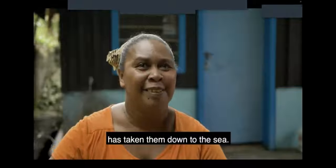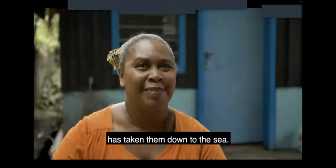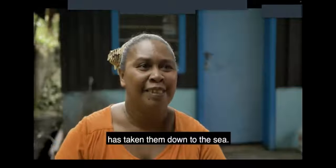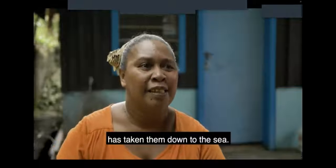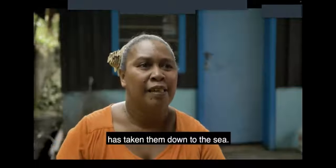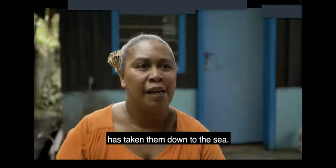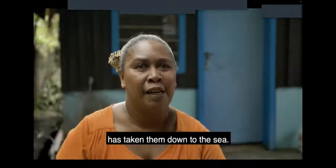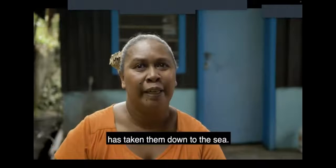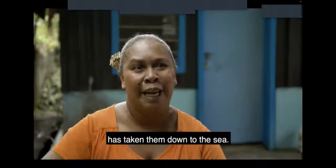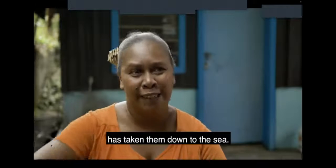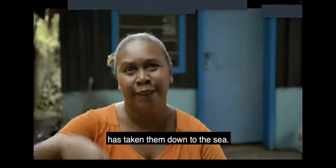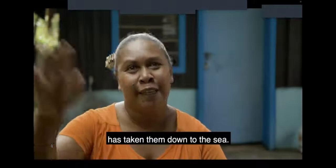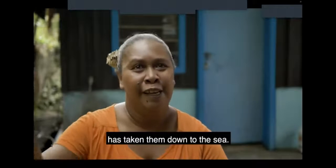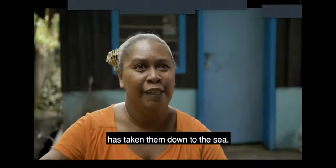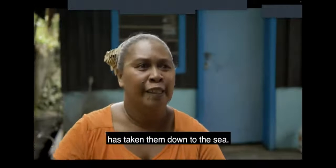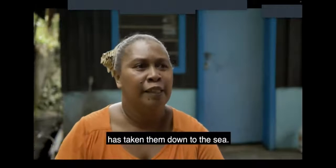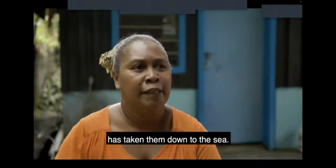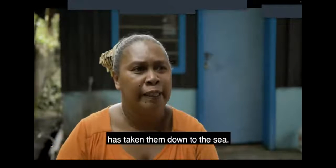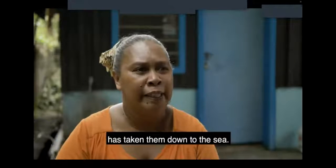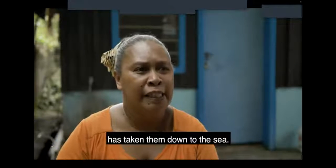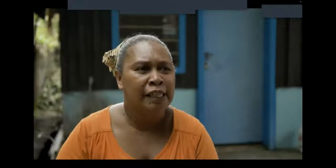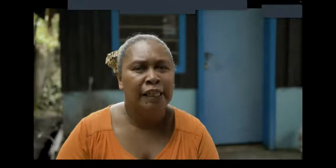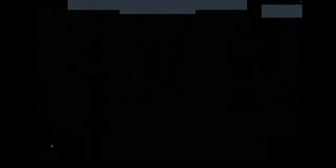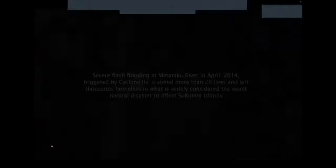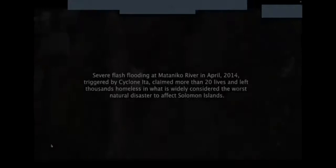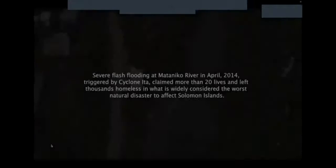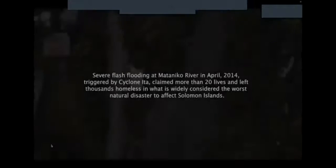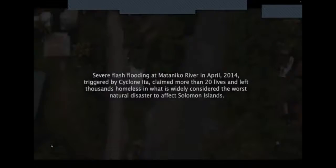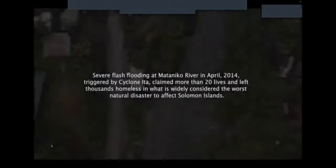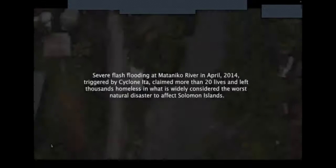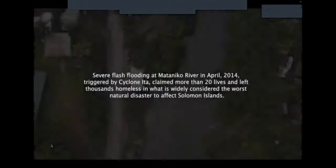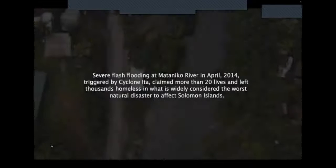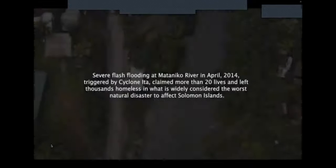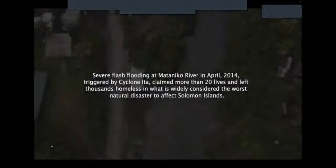taking them down the sea.